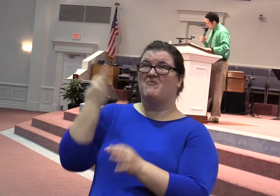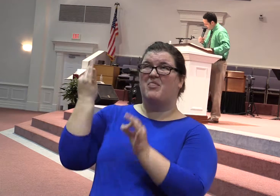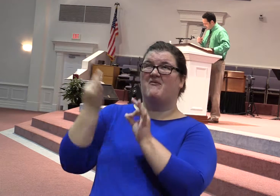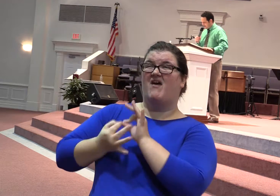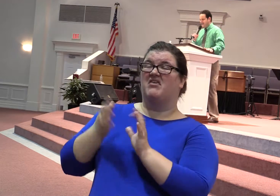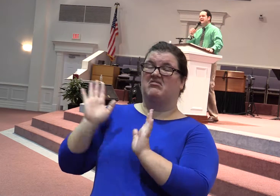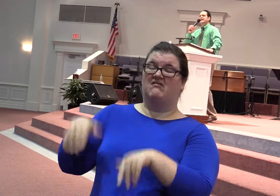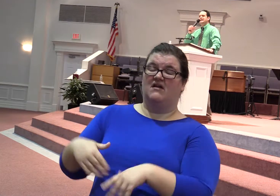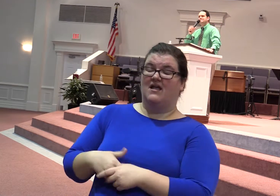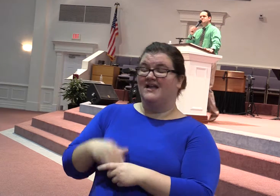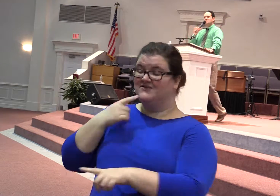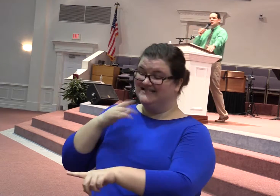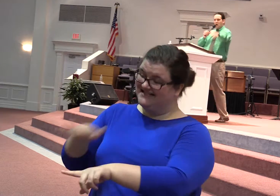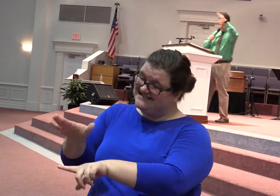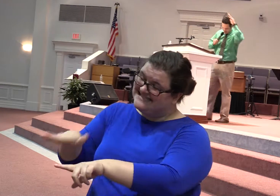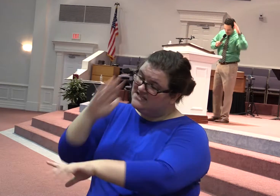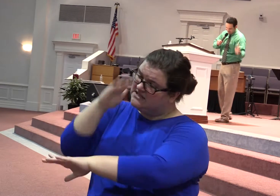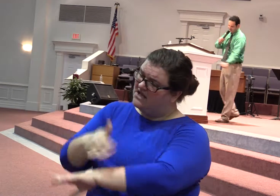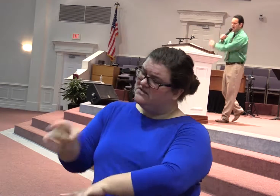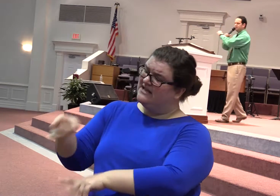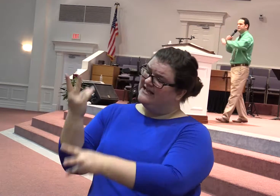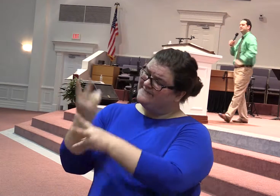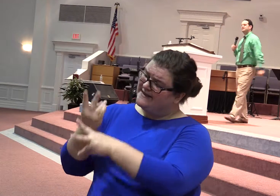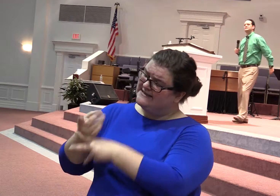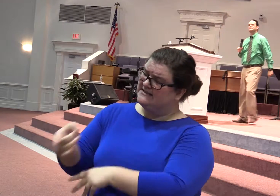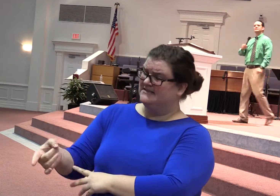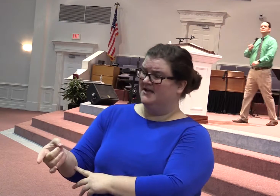Therefore, my son, take heed unto thyself.